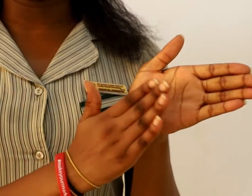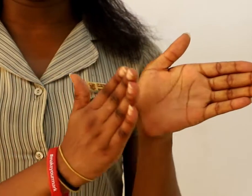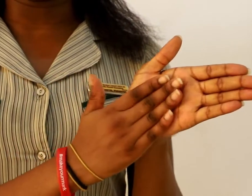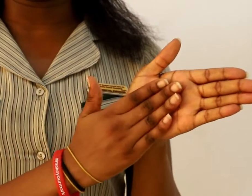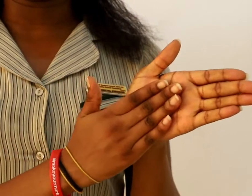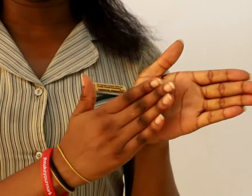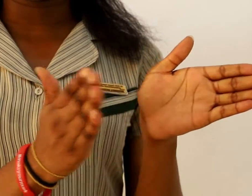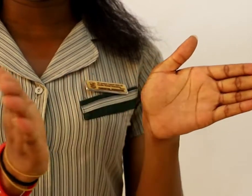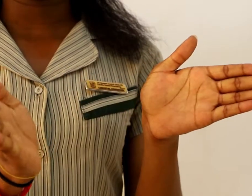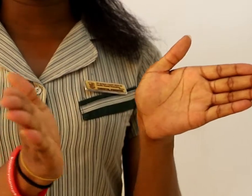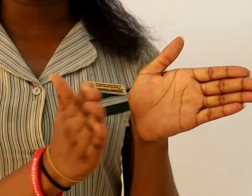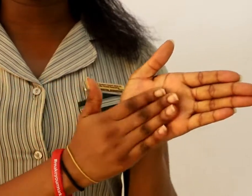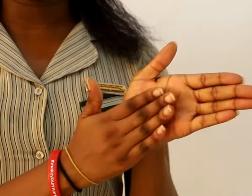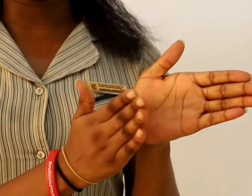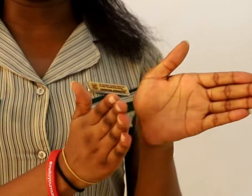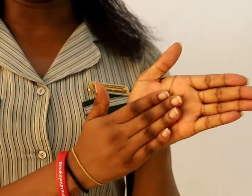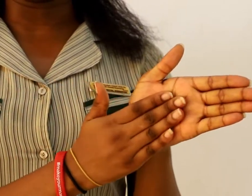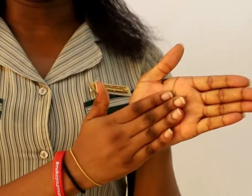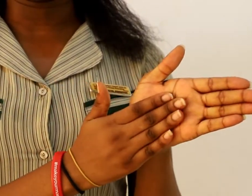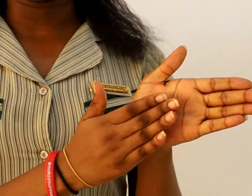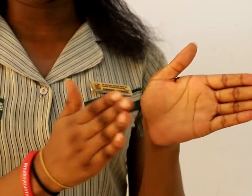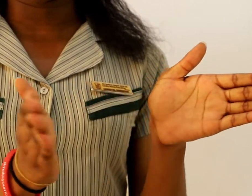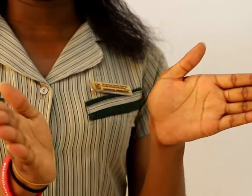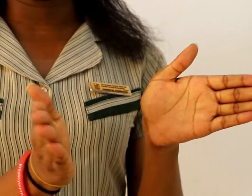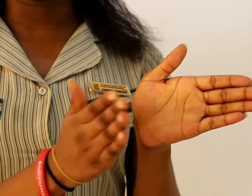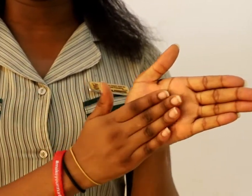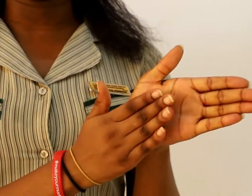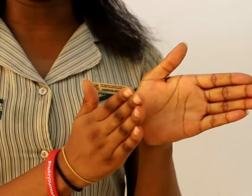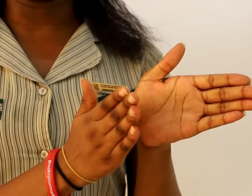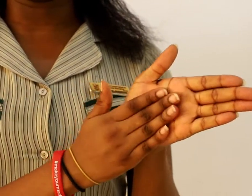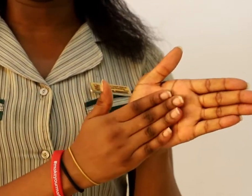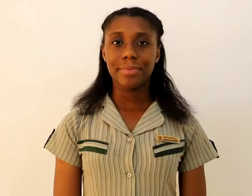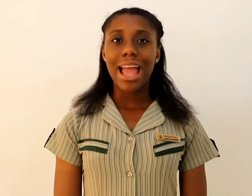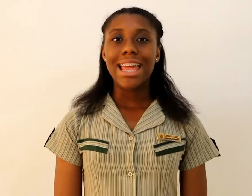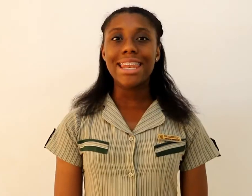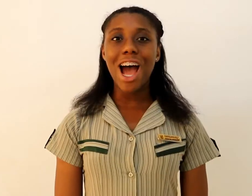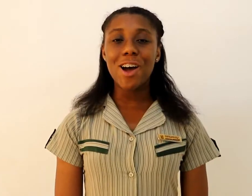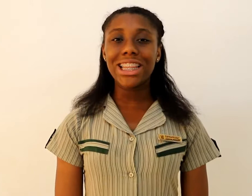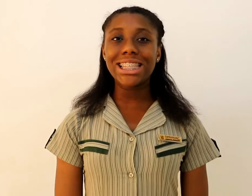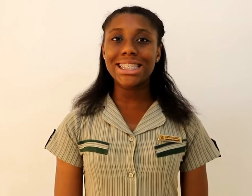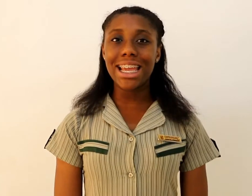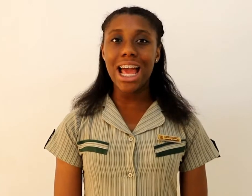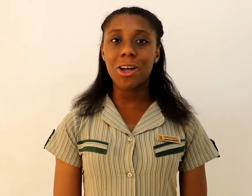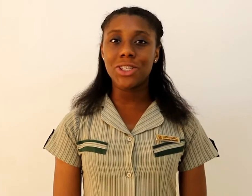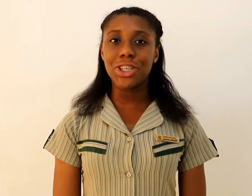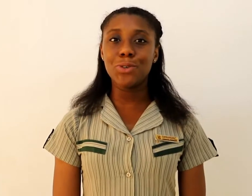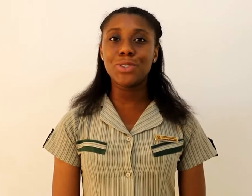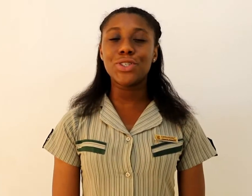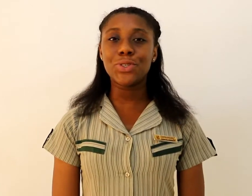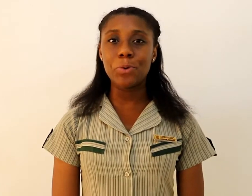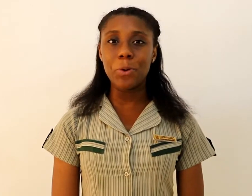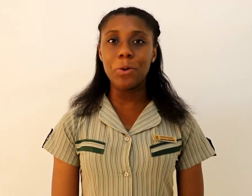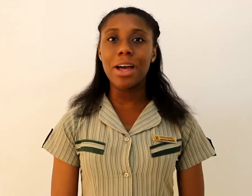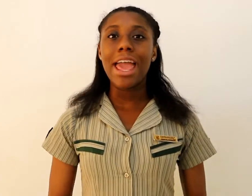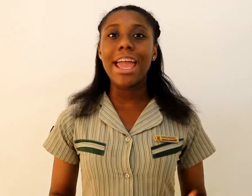school, school, school. Now let's learn how to use school in